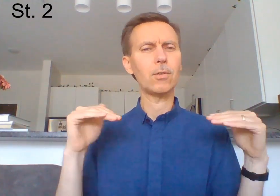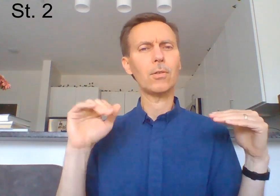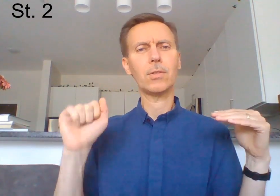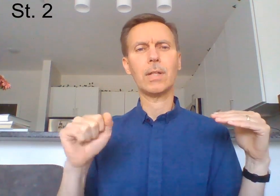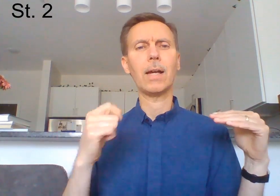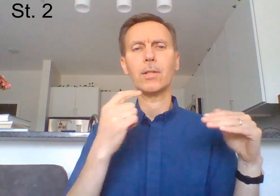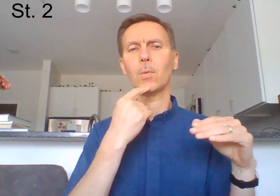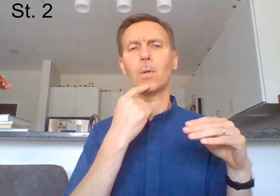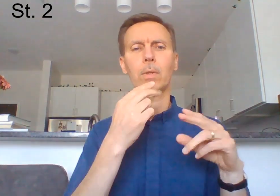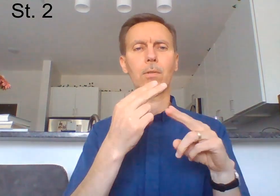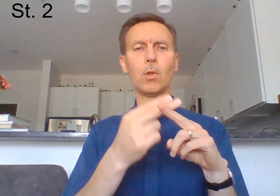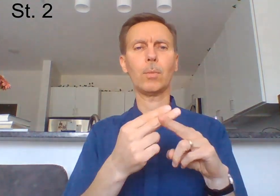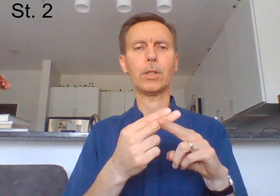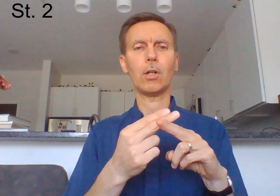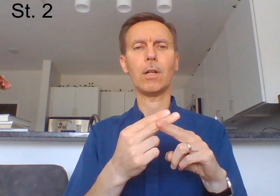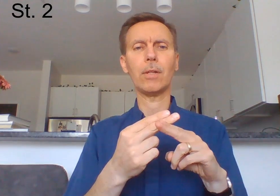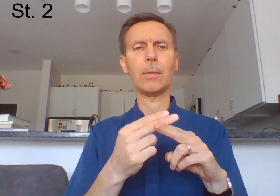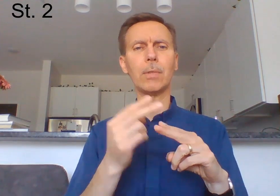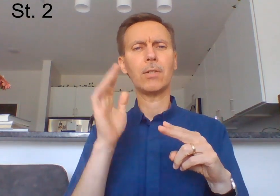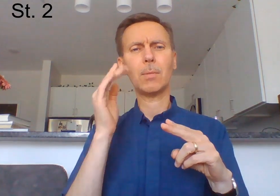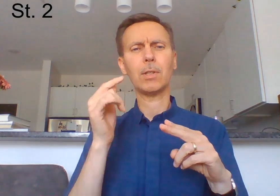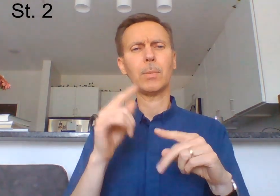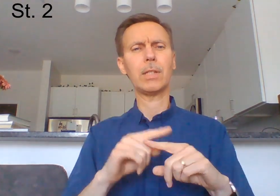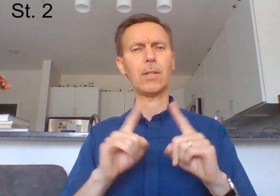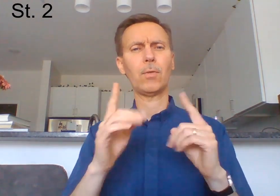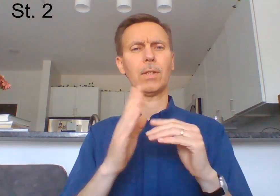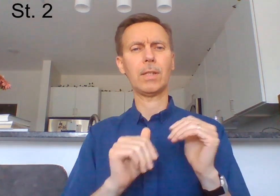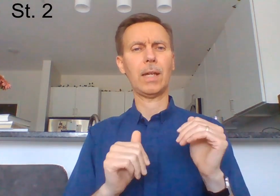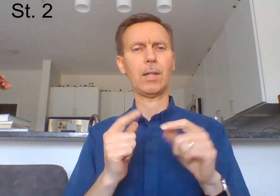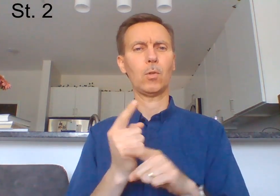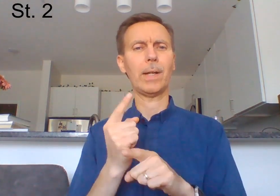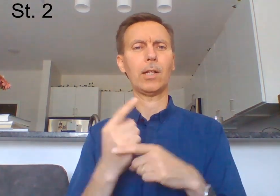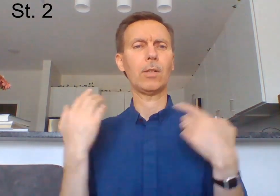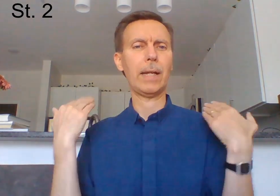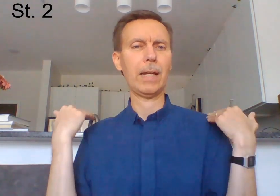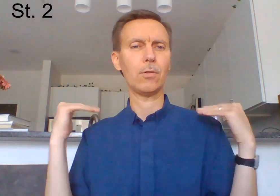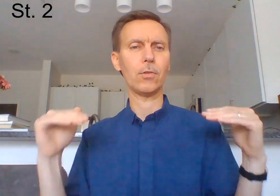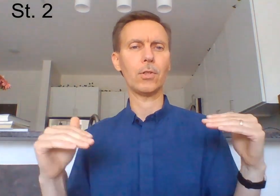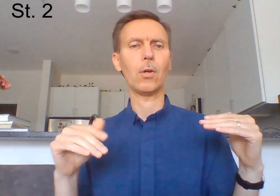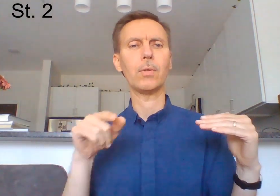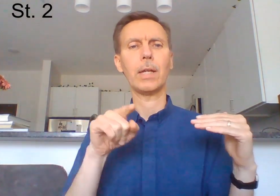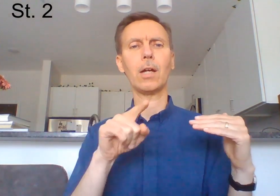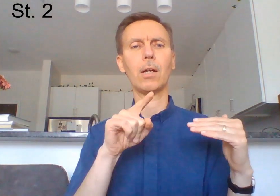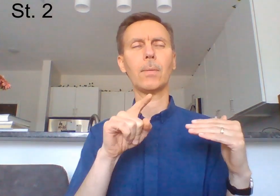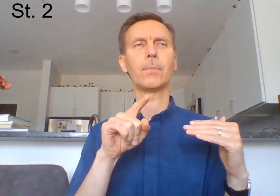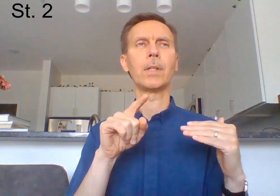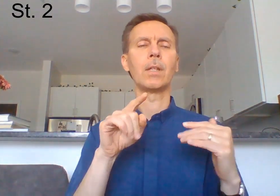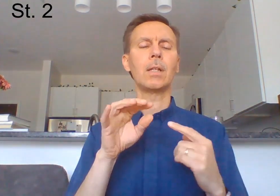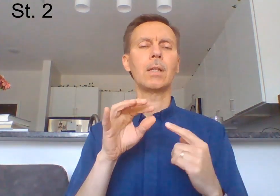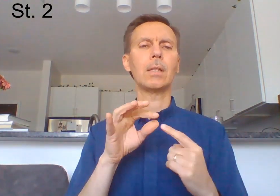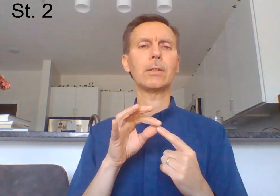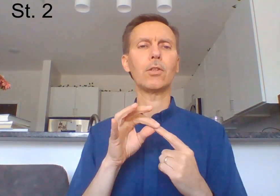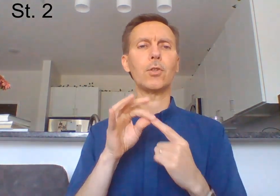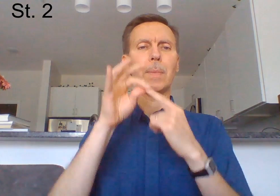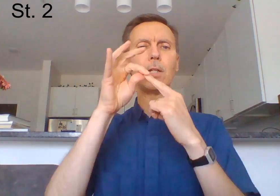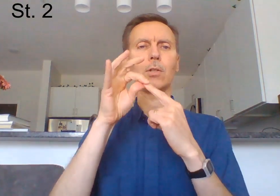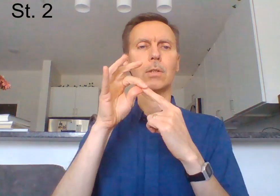Angels, is what we normally call them. They seem a little bit different than regular angels, though. They are like the